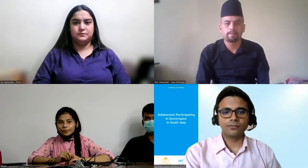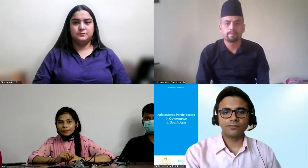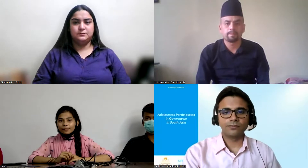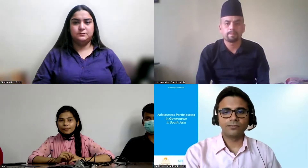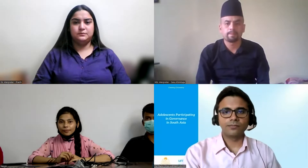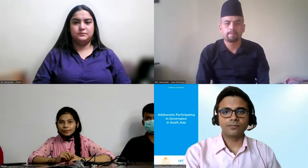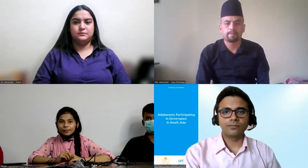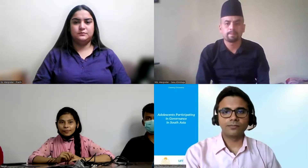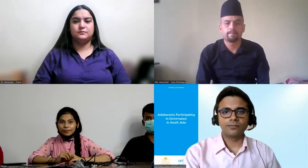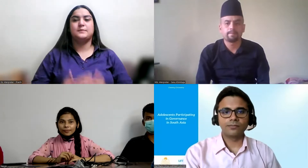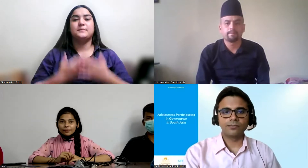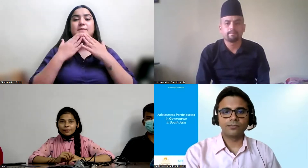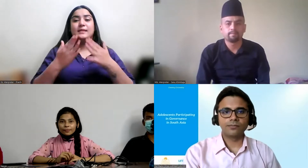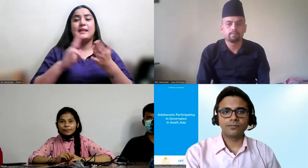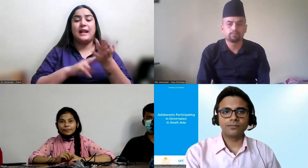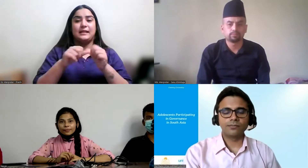Thank you, Nargis.